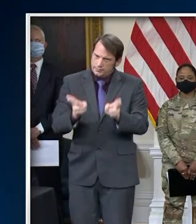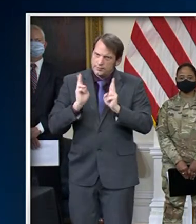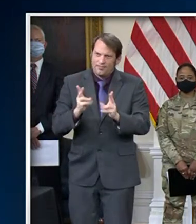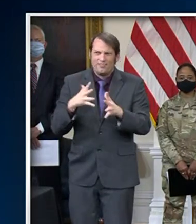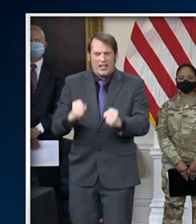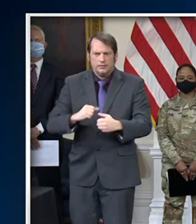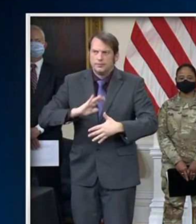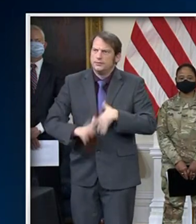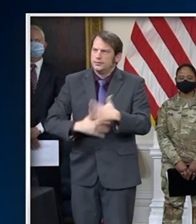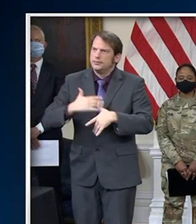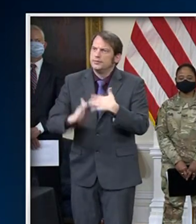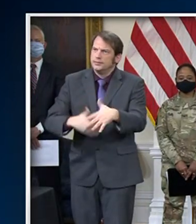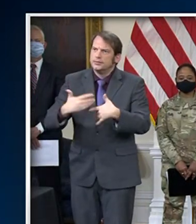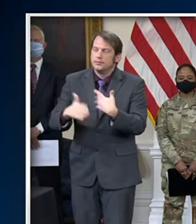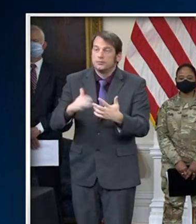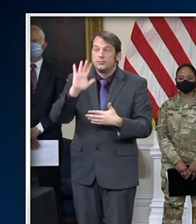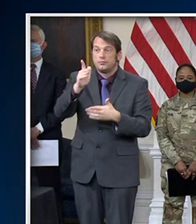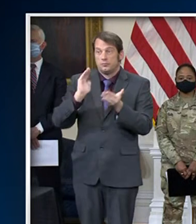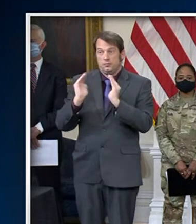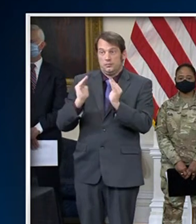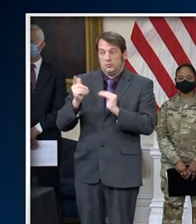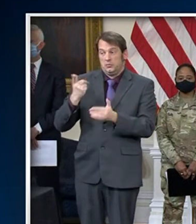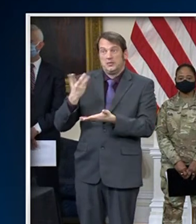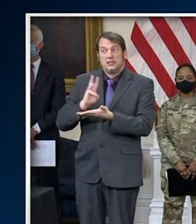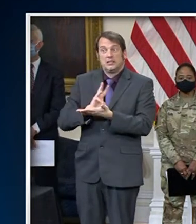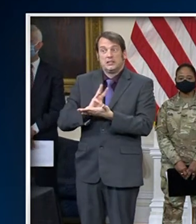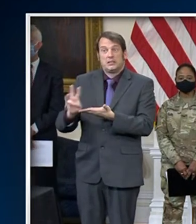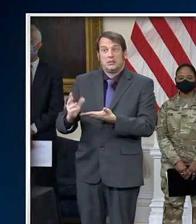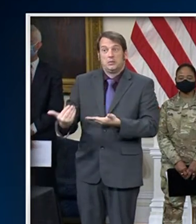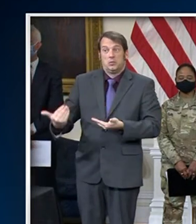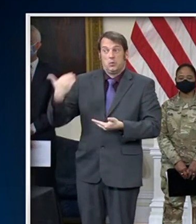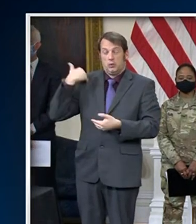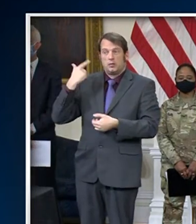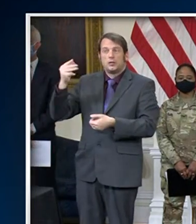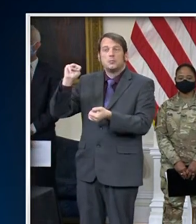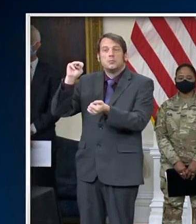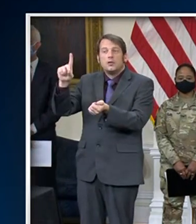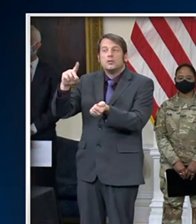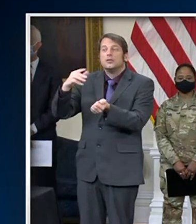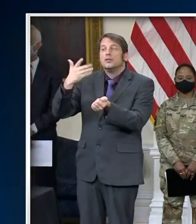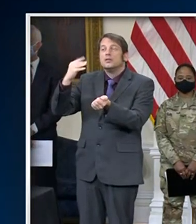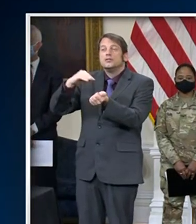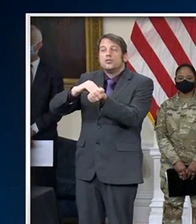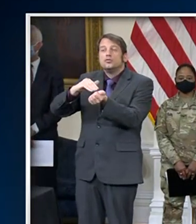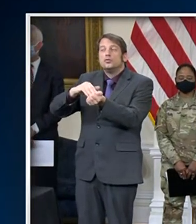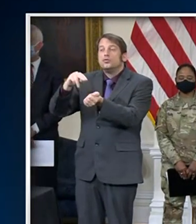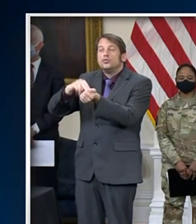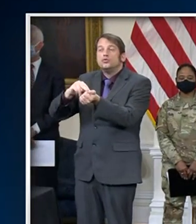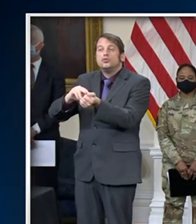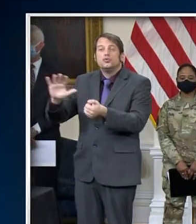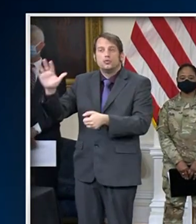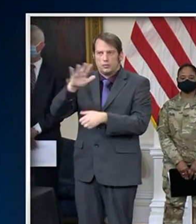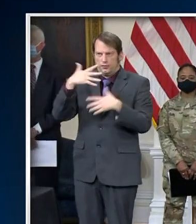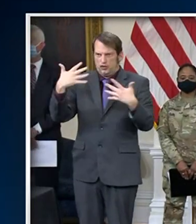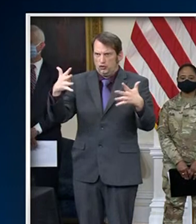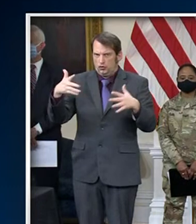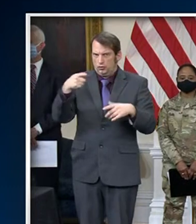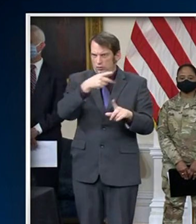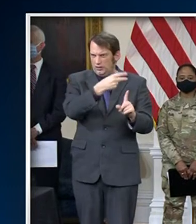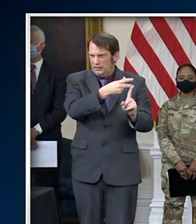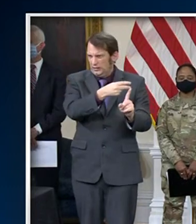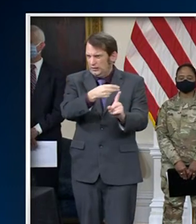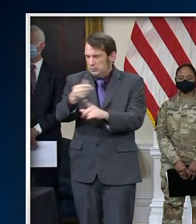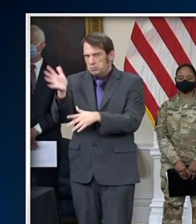weeks ago, Maryland providers were averaging about 3,000 shots per day.